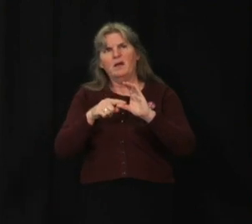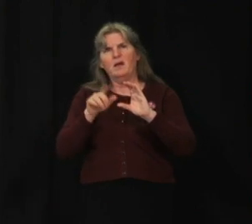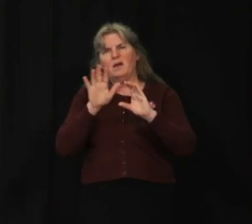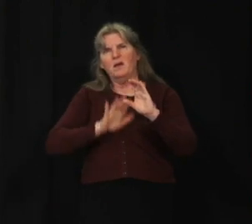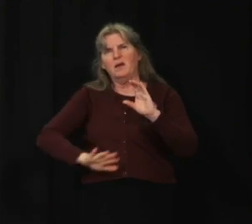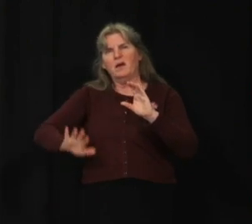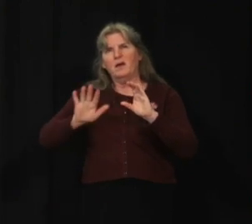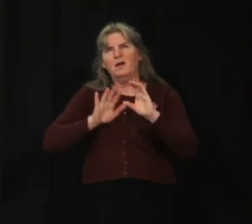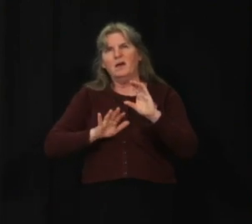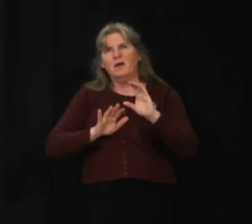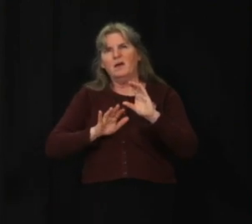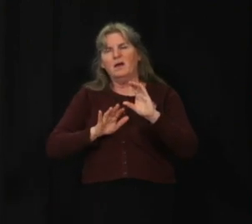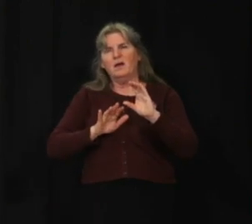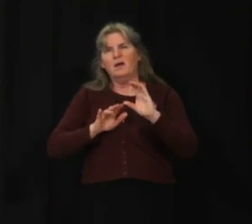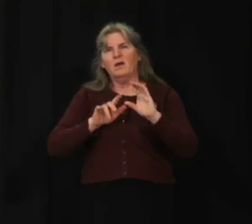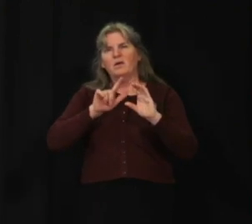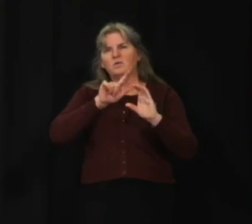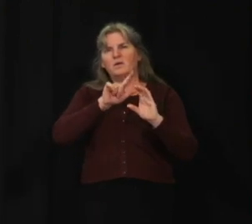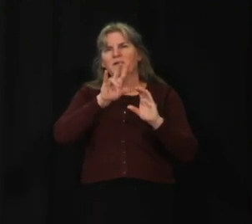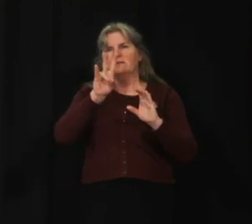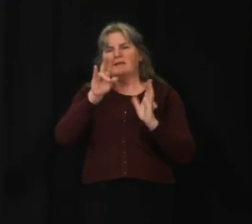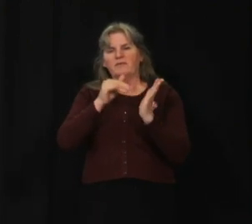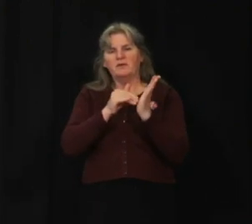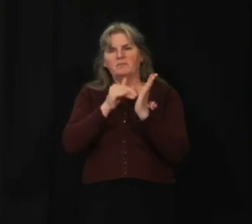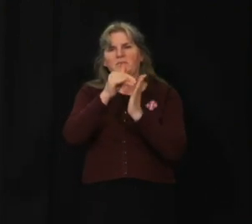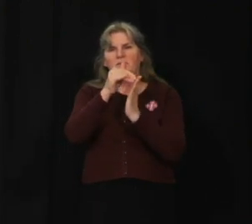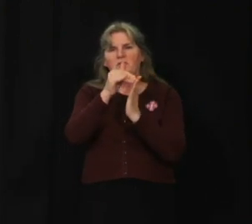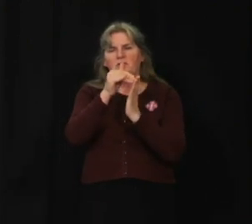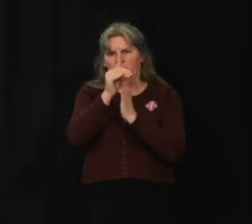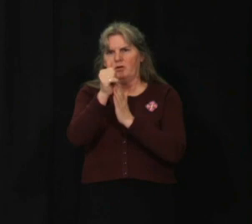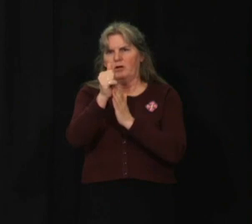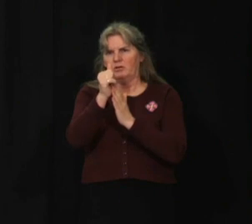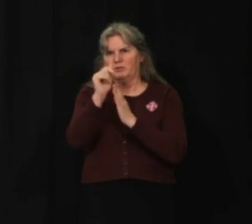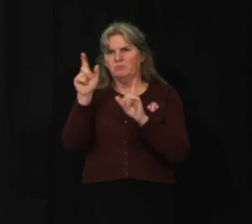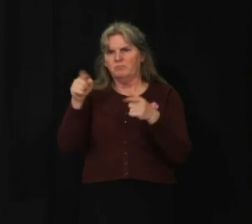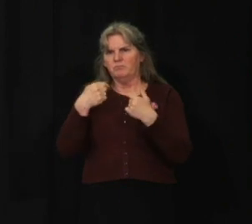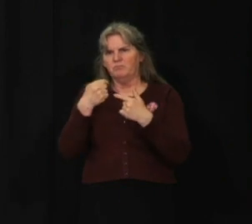the $27 million mark.